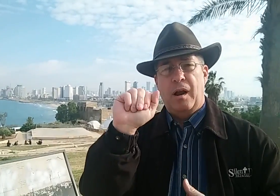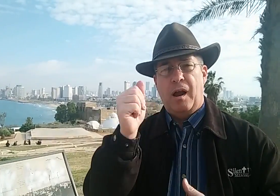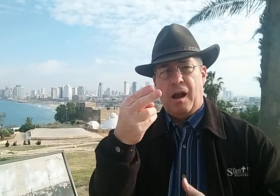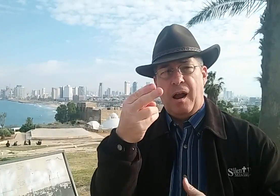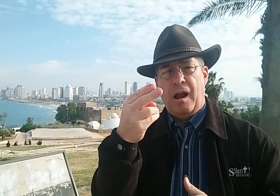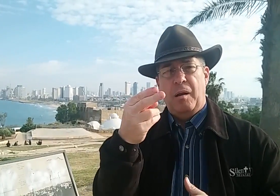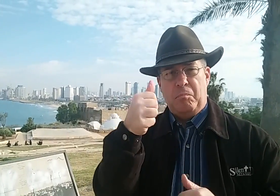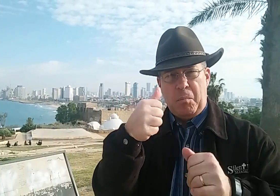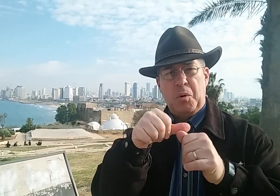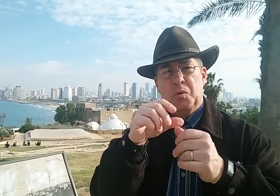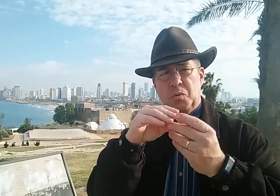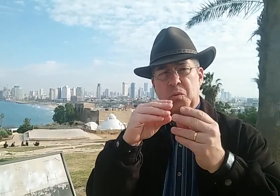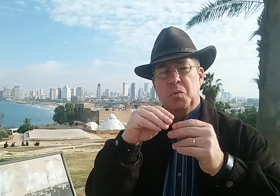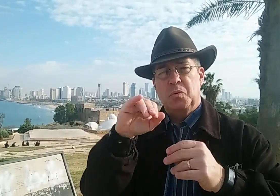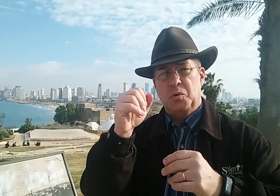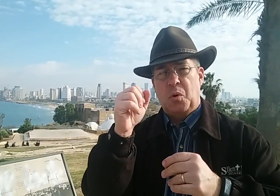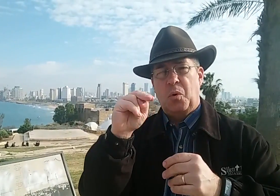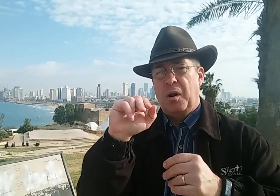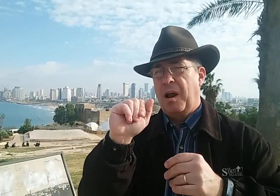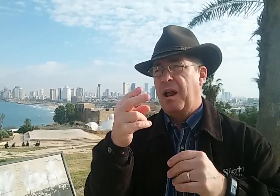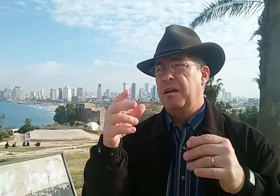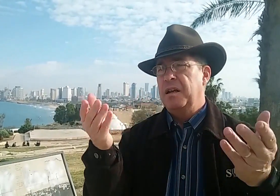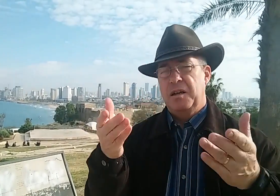This is where the story of Jonah took place, as you recall.